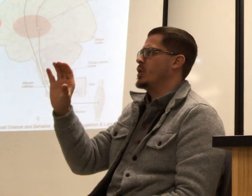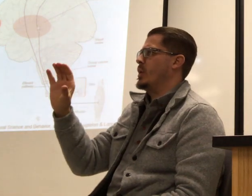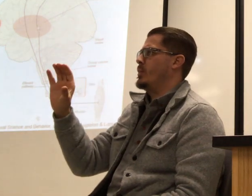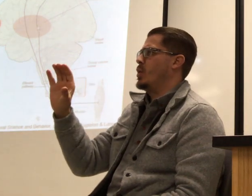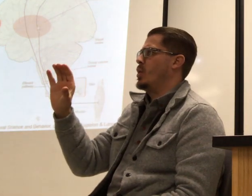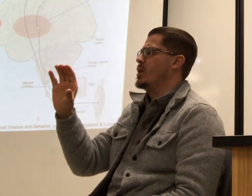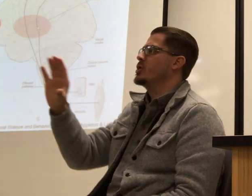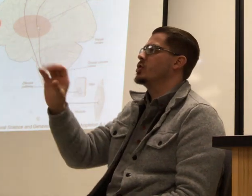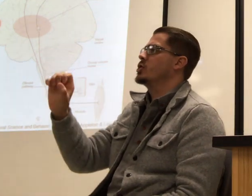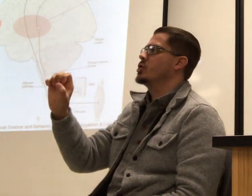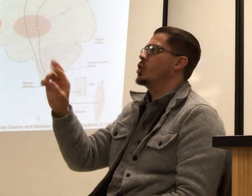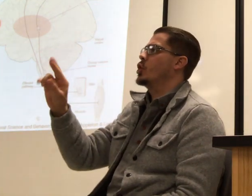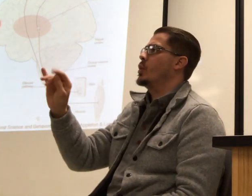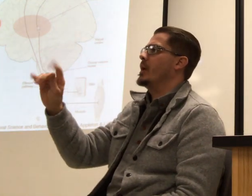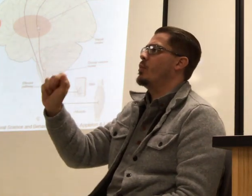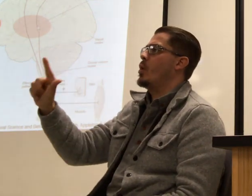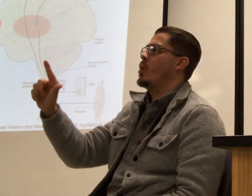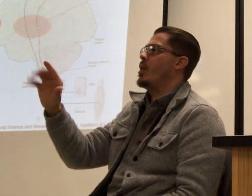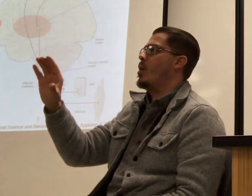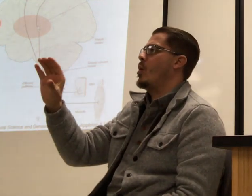Let's see here.